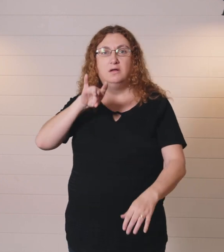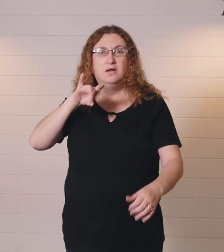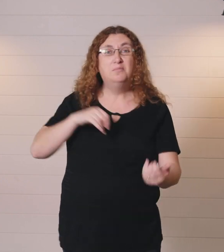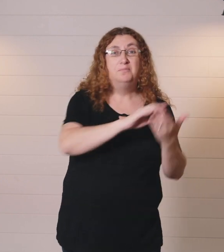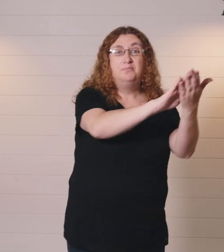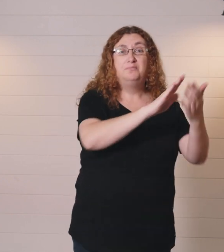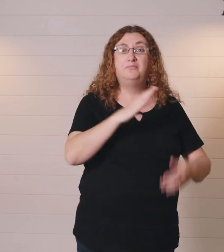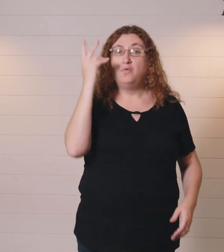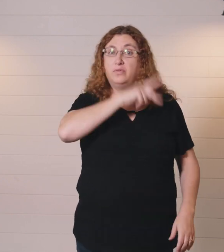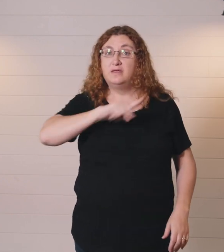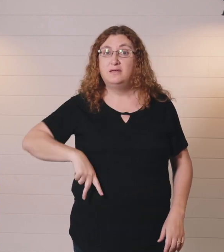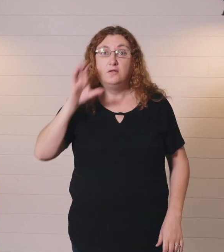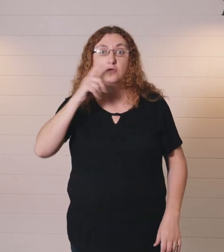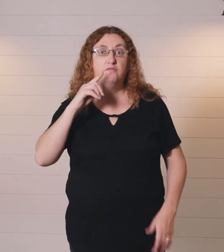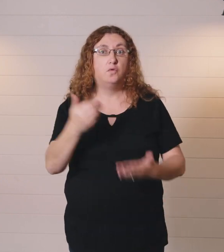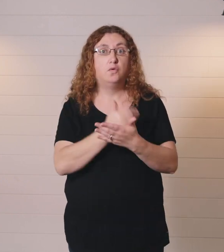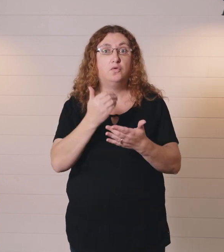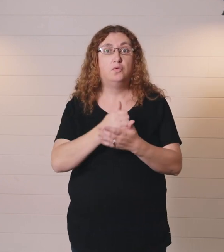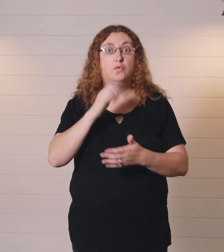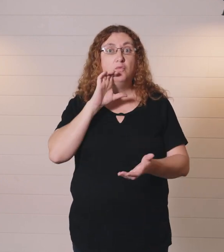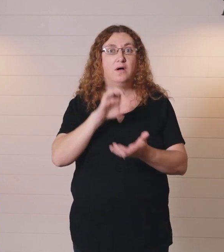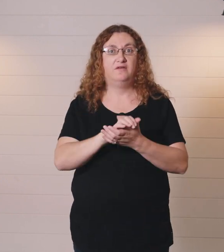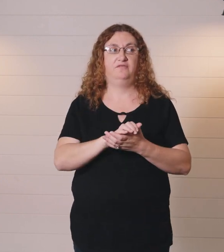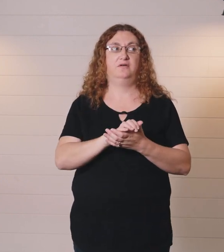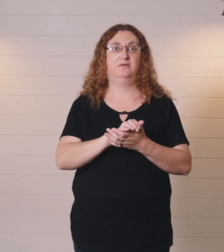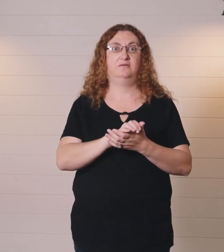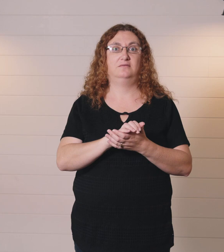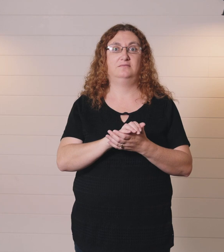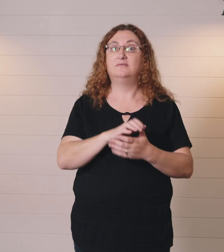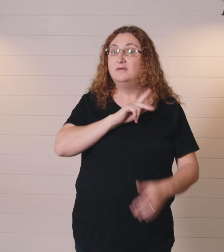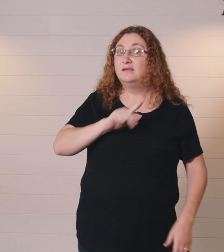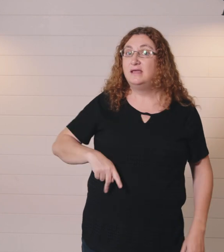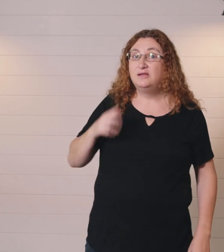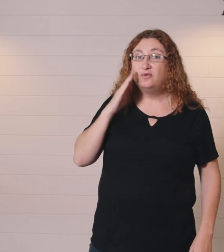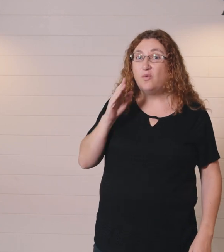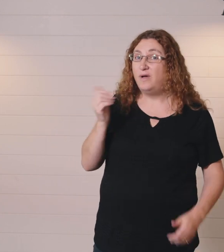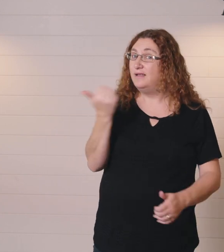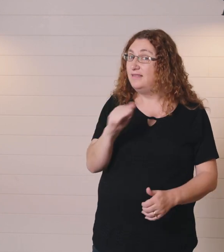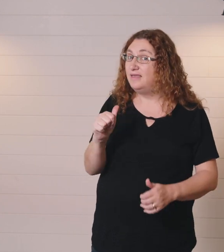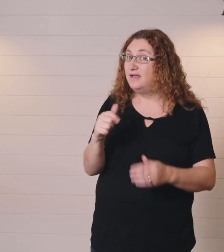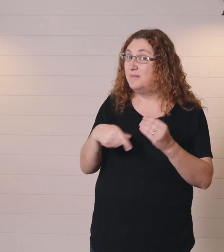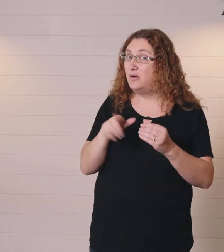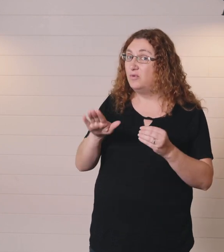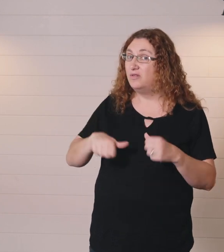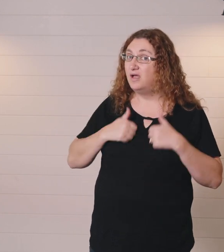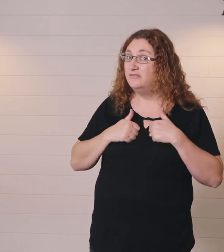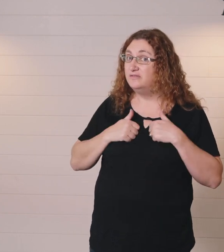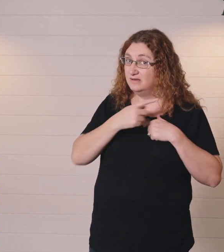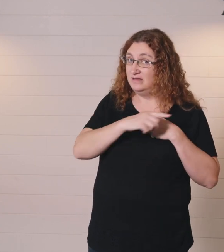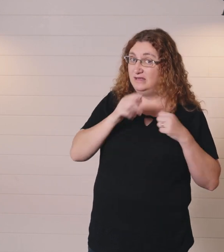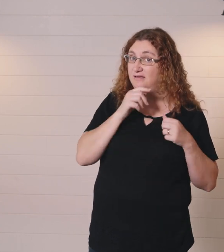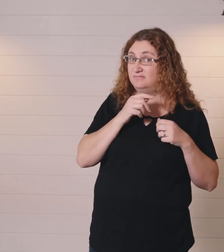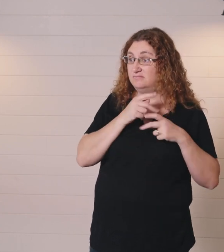before the king as he sought a new wife. How much did he actually know about her? How much did he actually